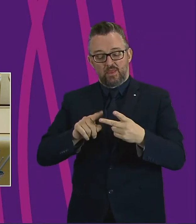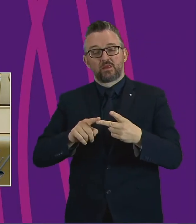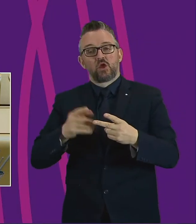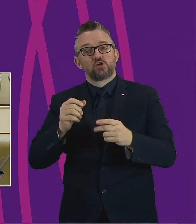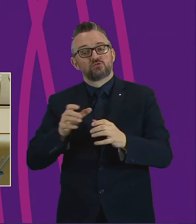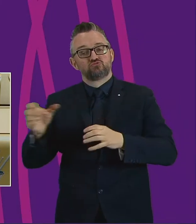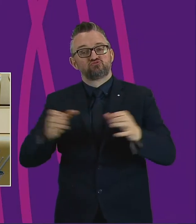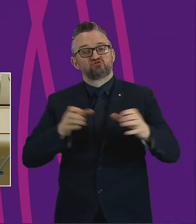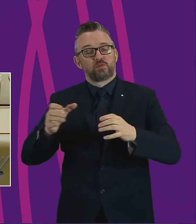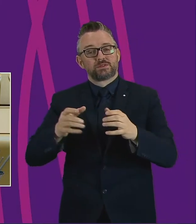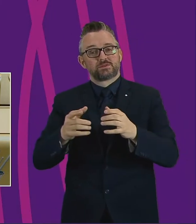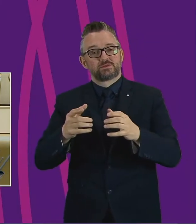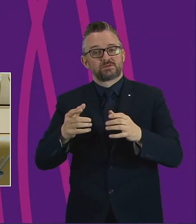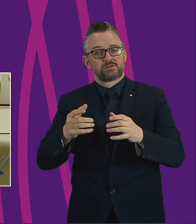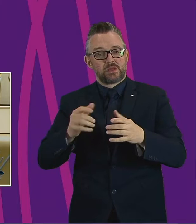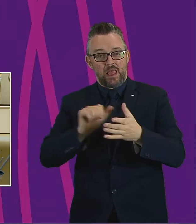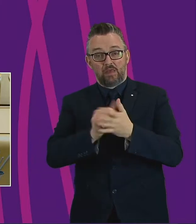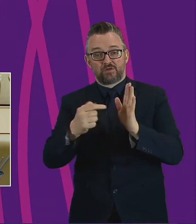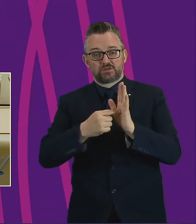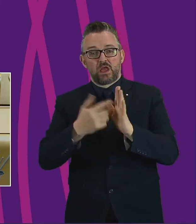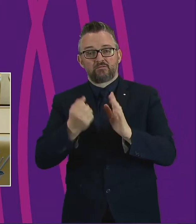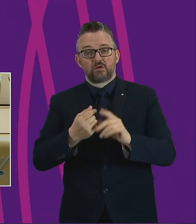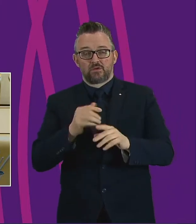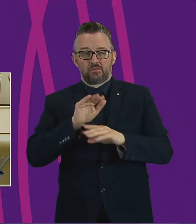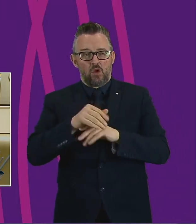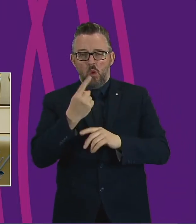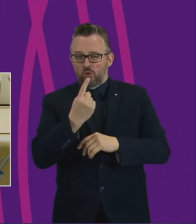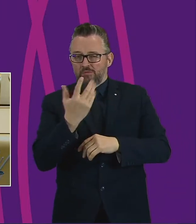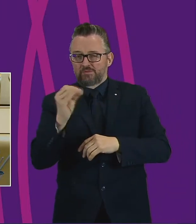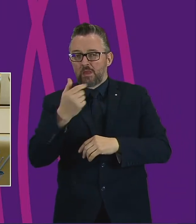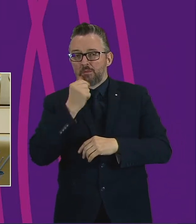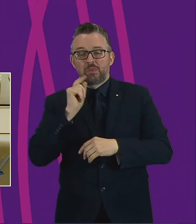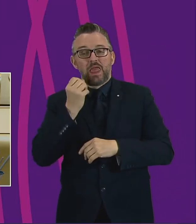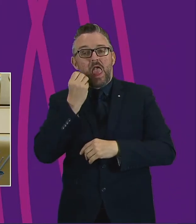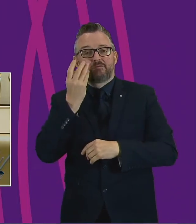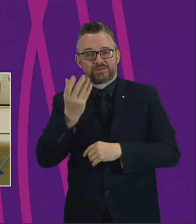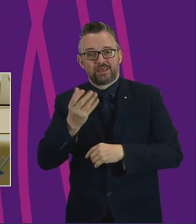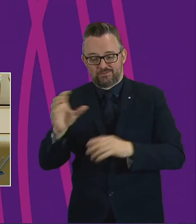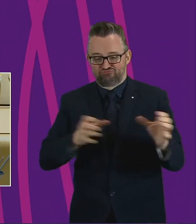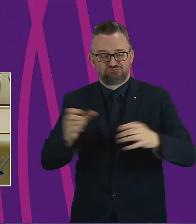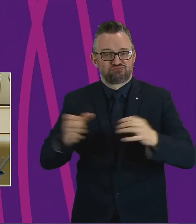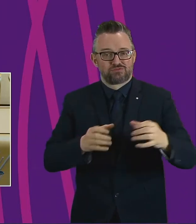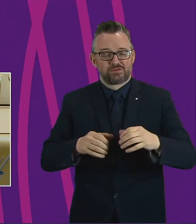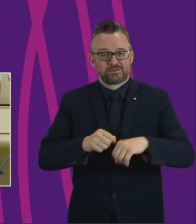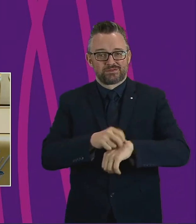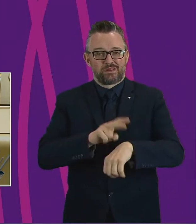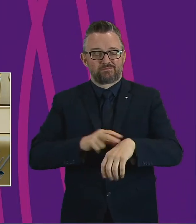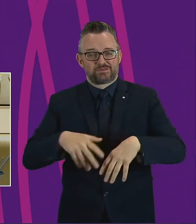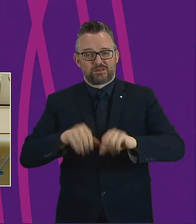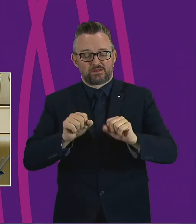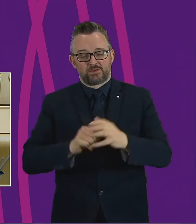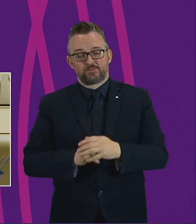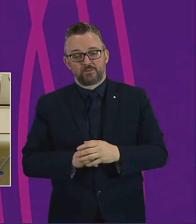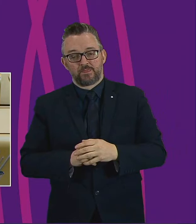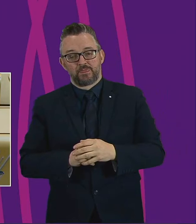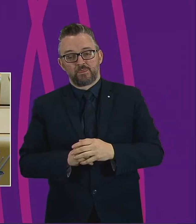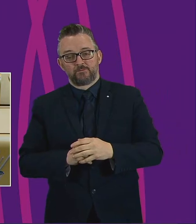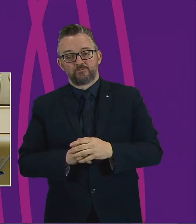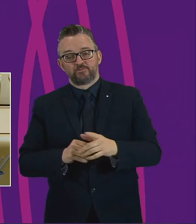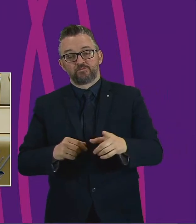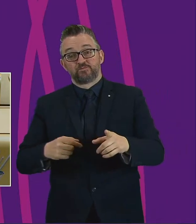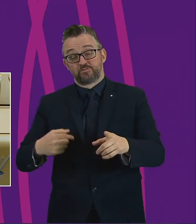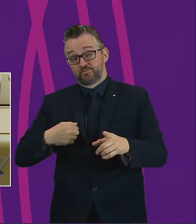ads at the rate of 150 a day. Of course, as we have said, we do